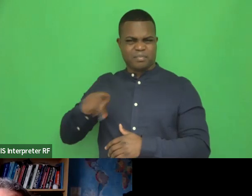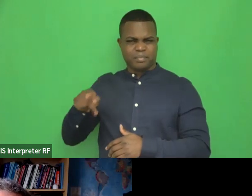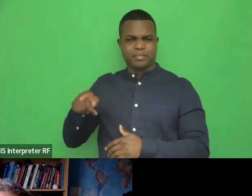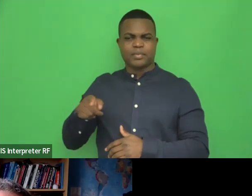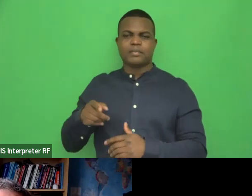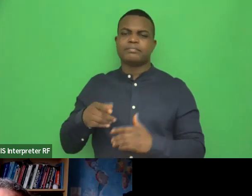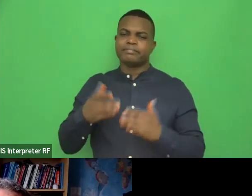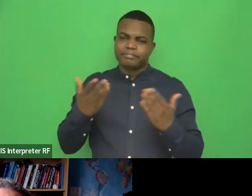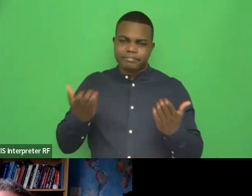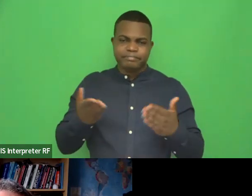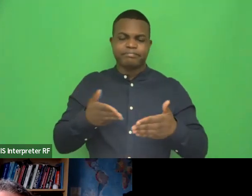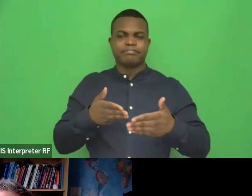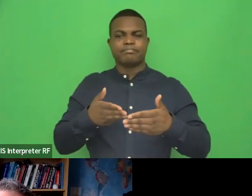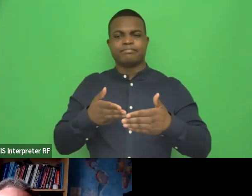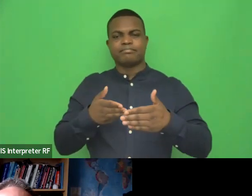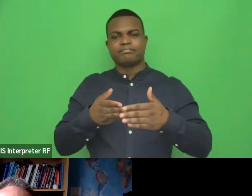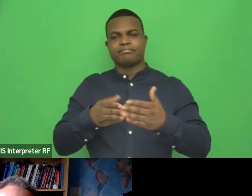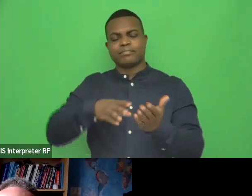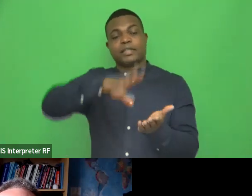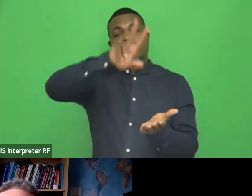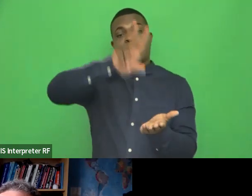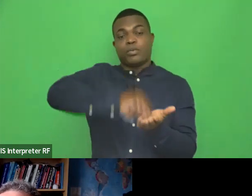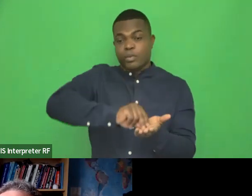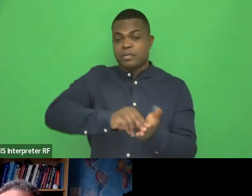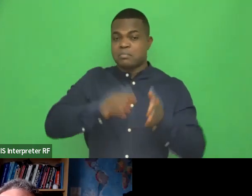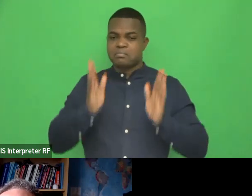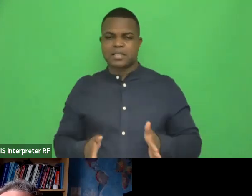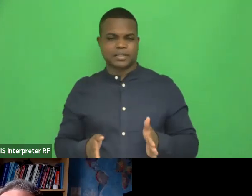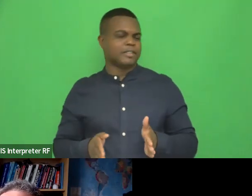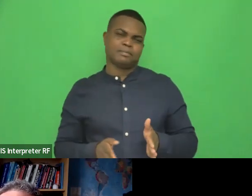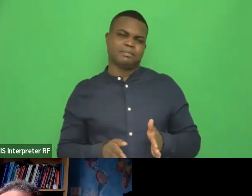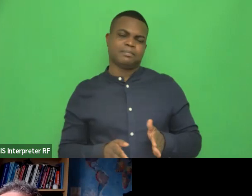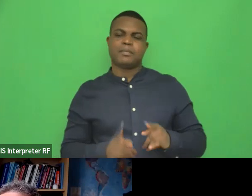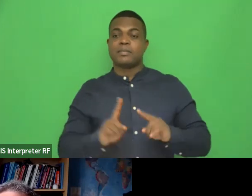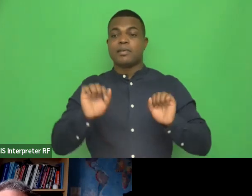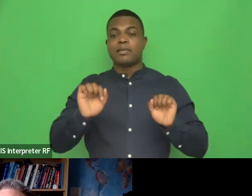browser-based, VitalSource has a cloud-based solution, Playbooks from Google has a